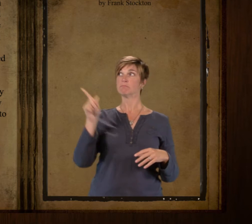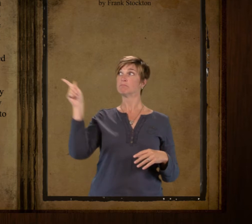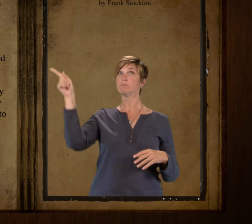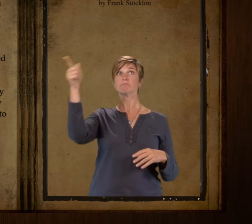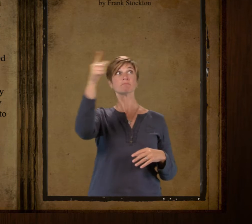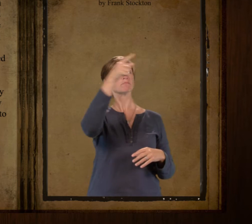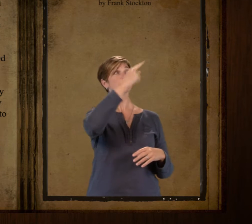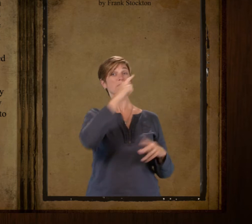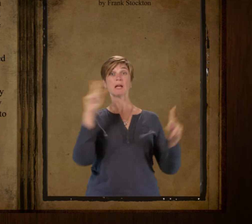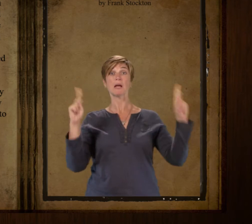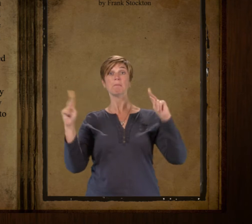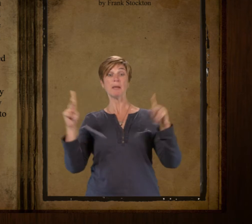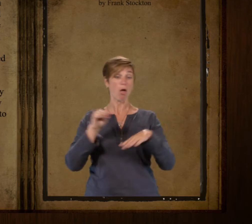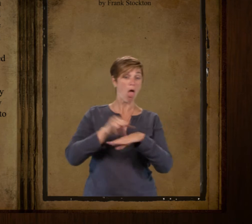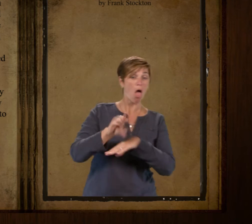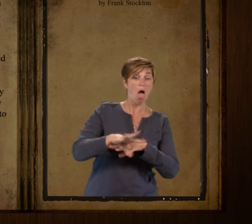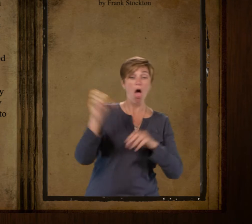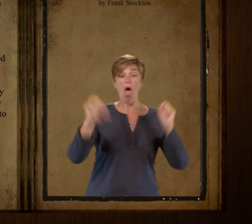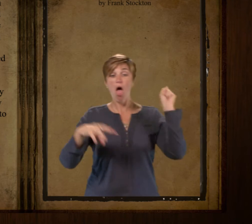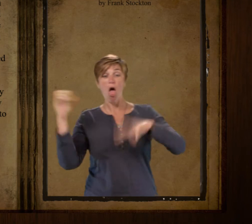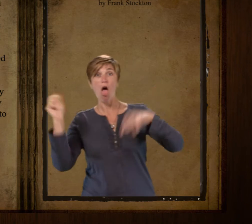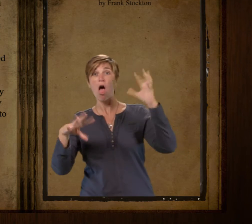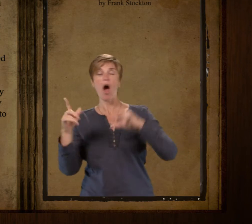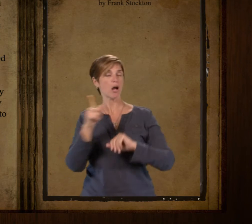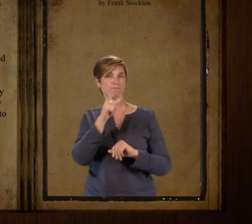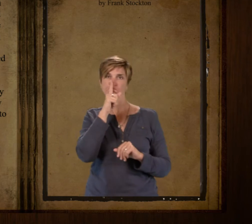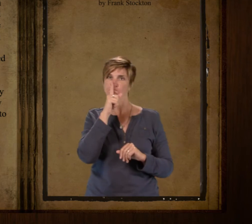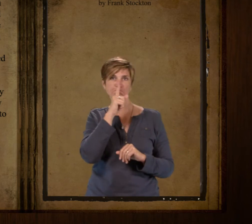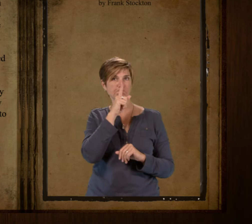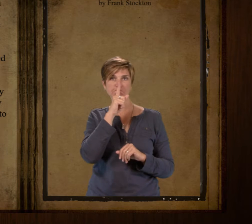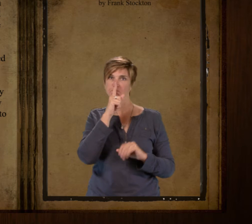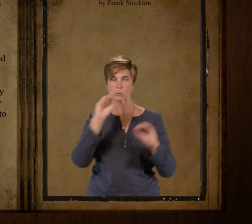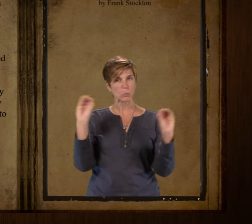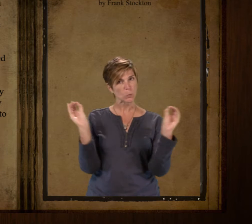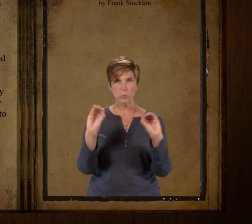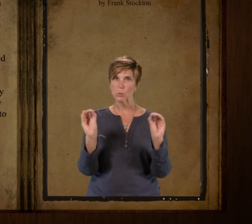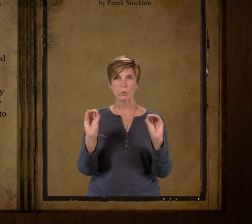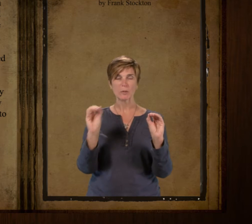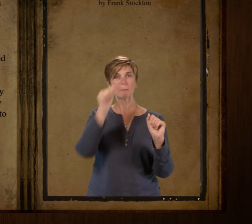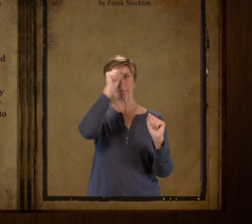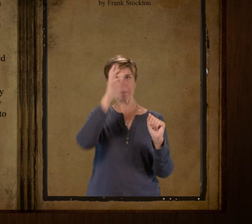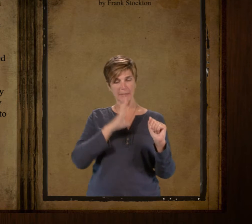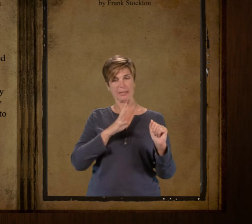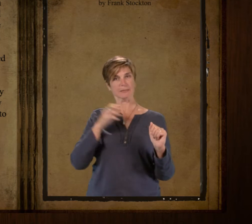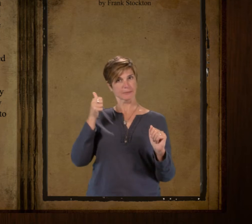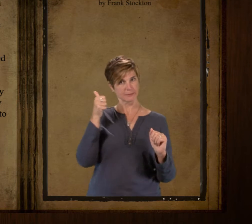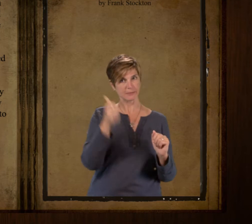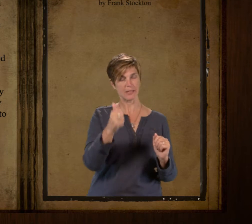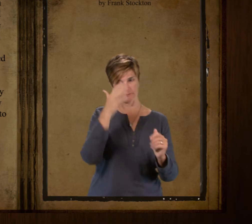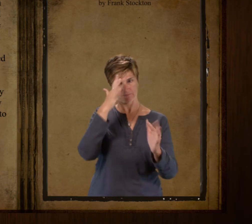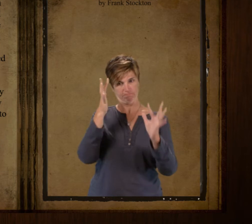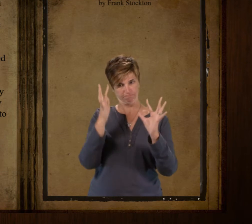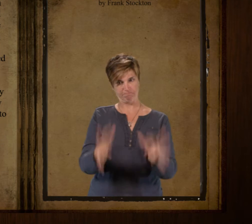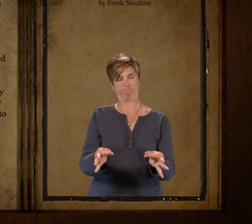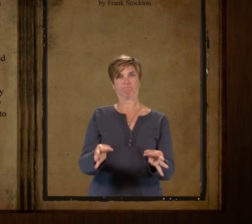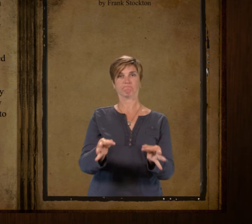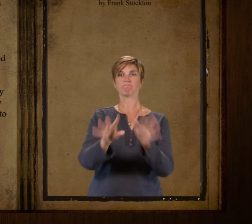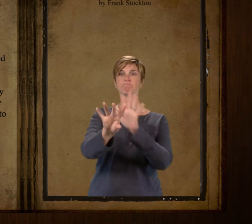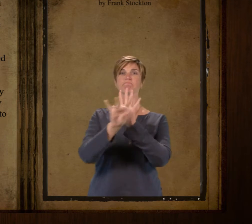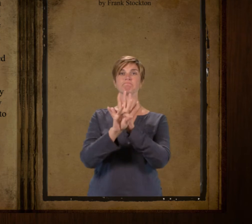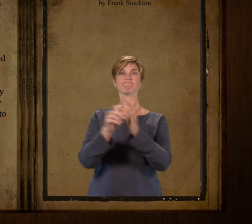to these doors and open one of them. He could open either door he pleased. He was subject to no guidance